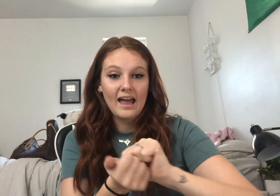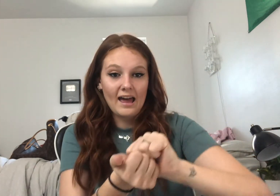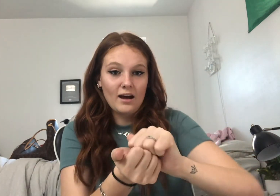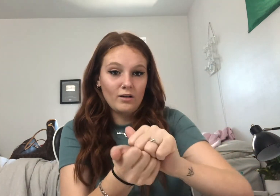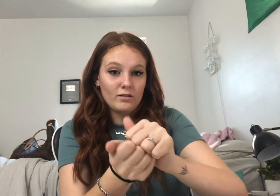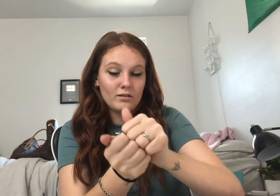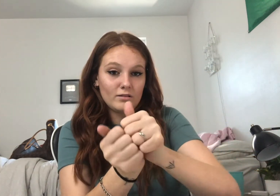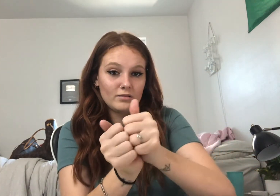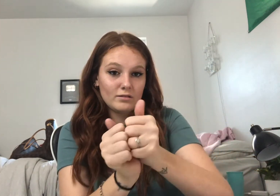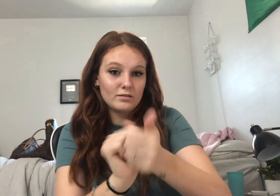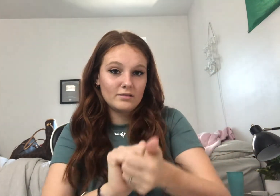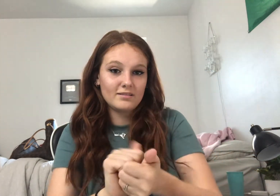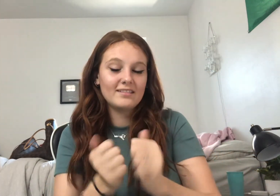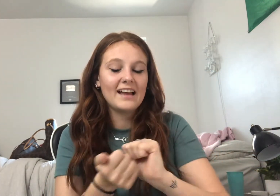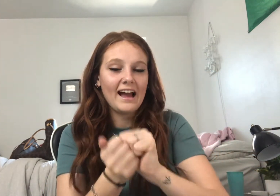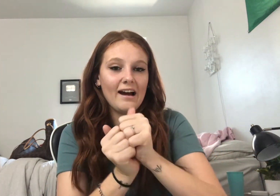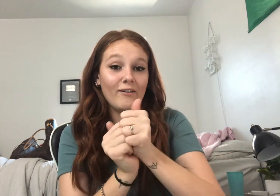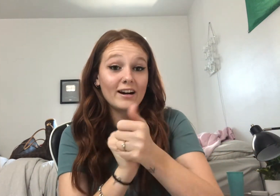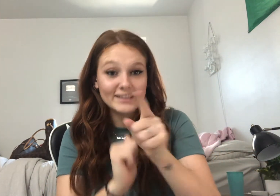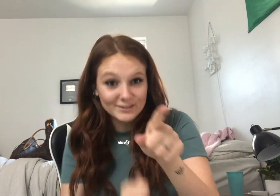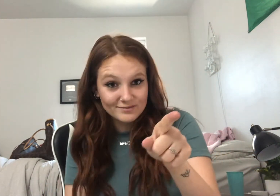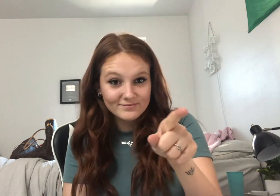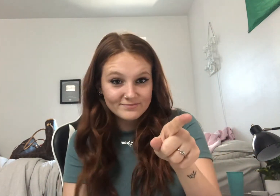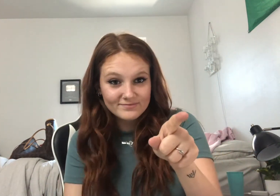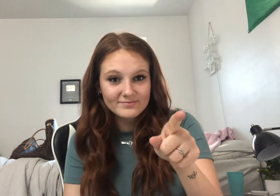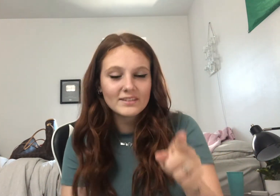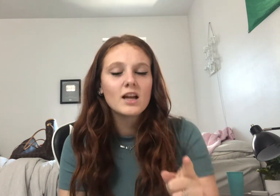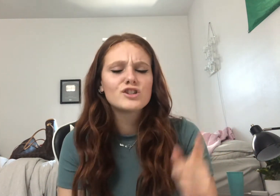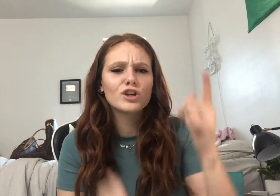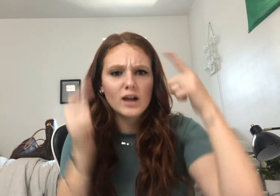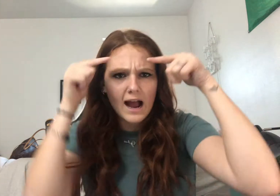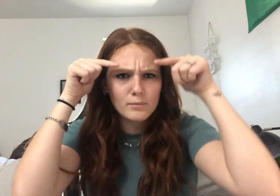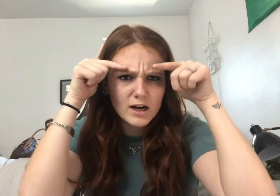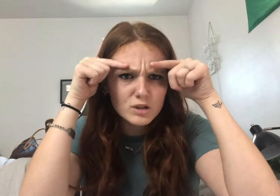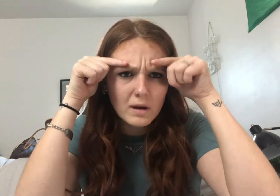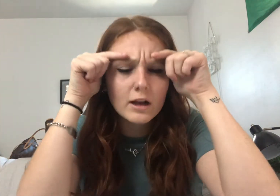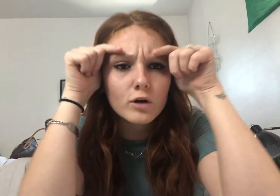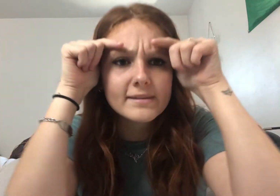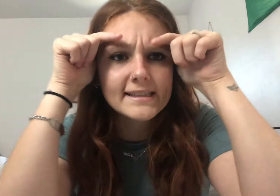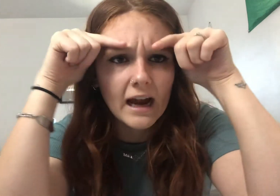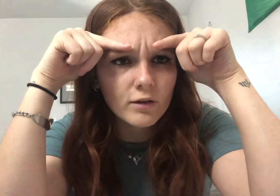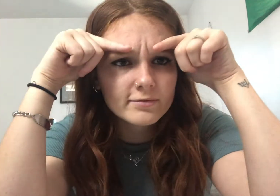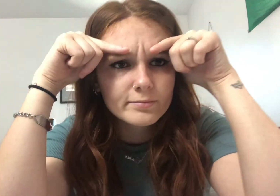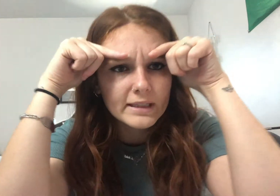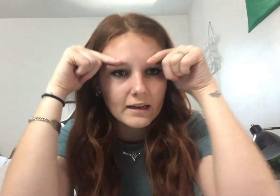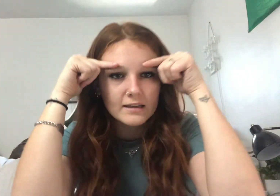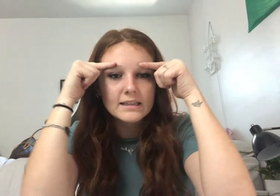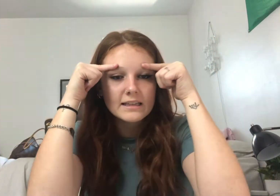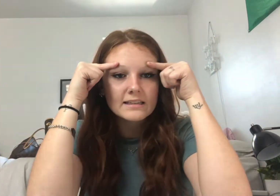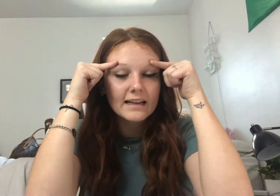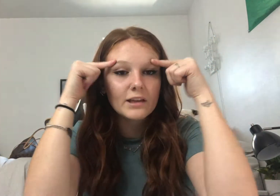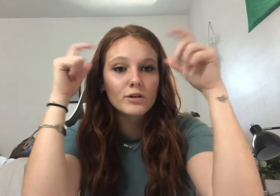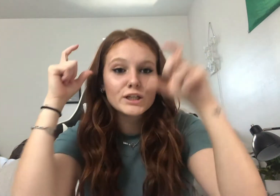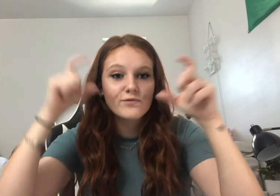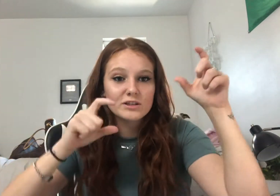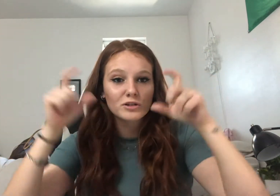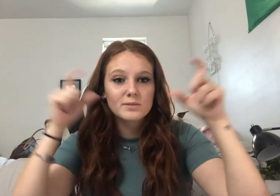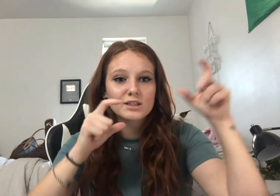how are you? So your eyebrows want to go down because in sign language, facial expressions are